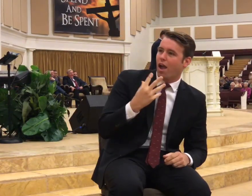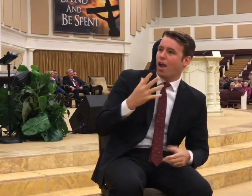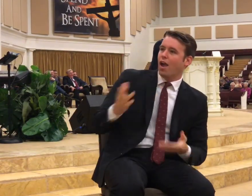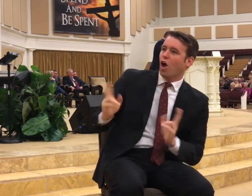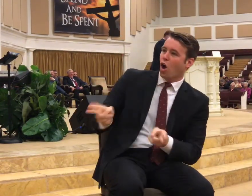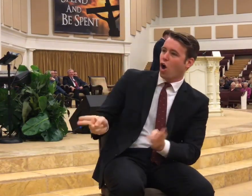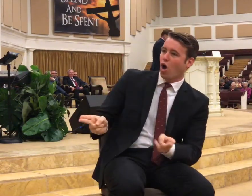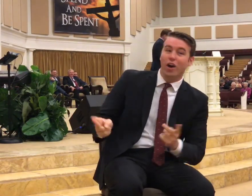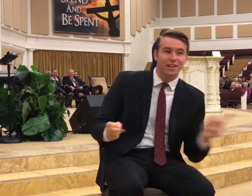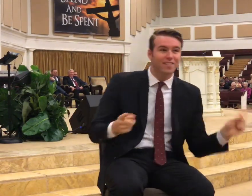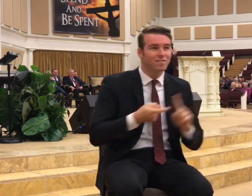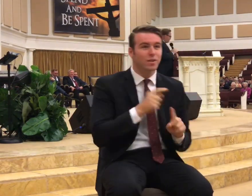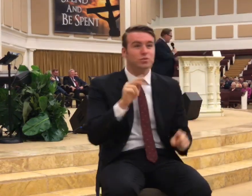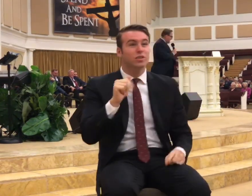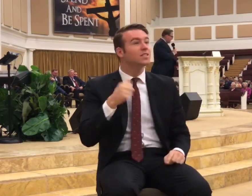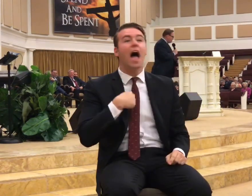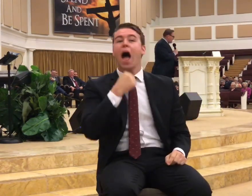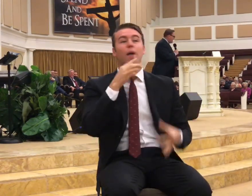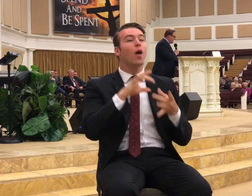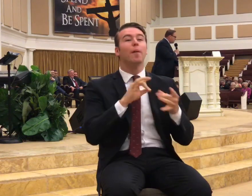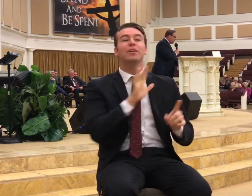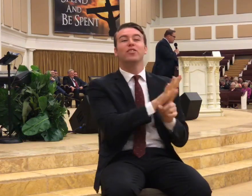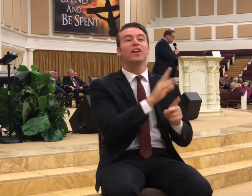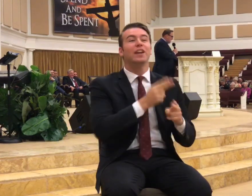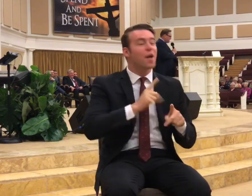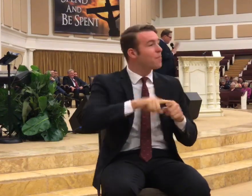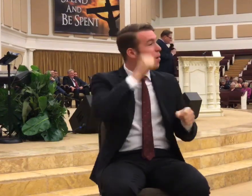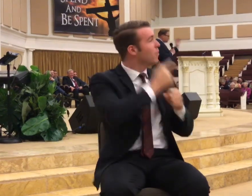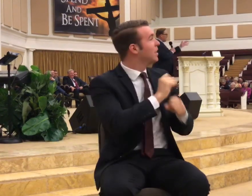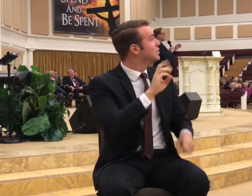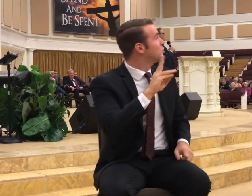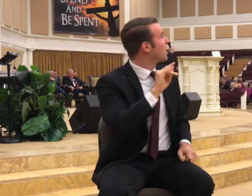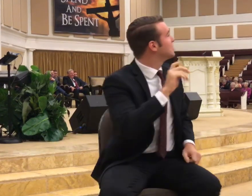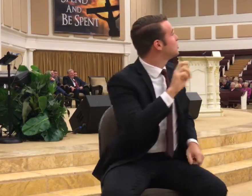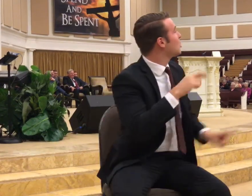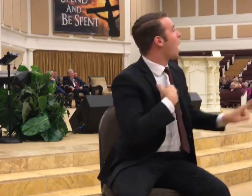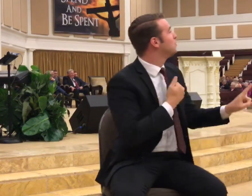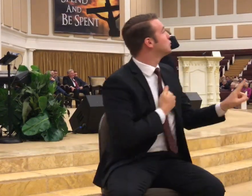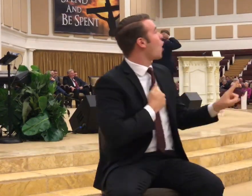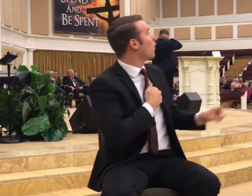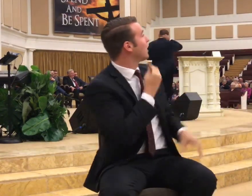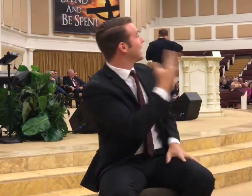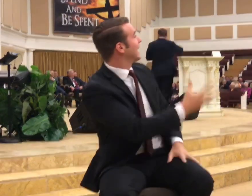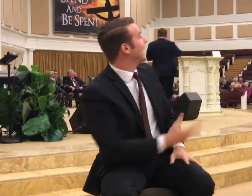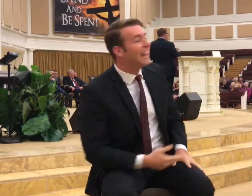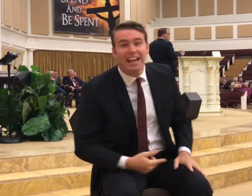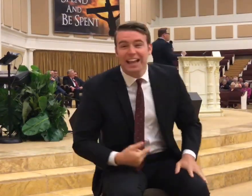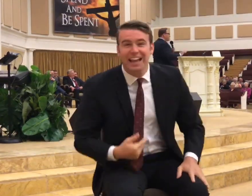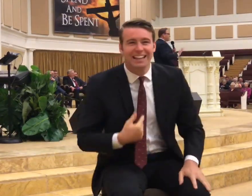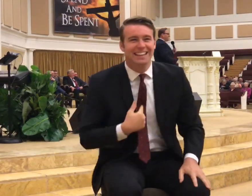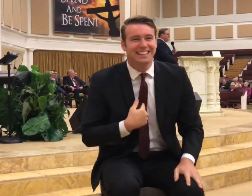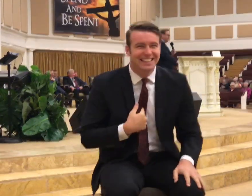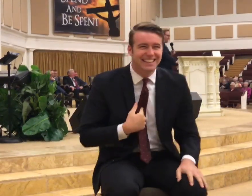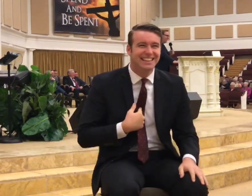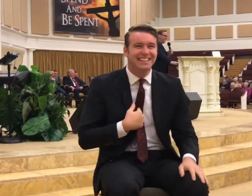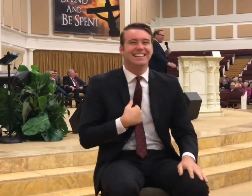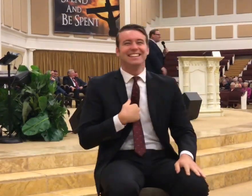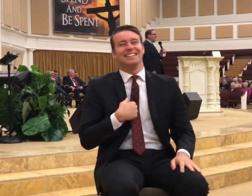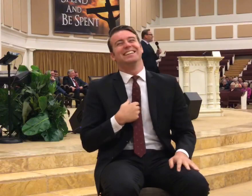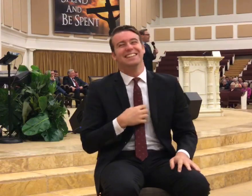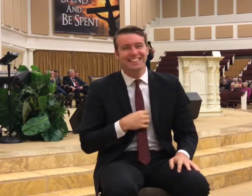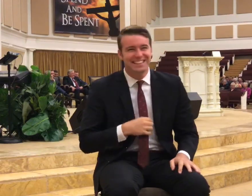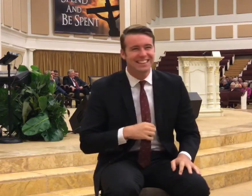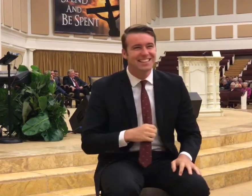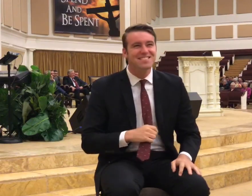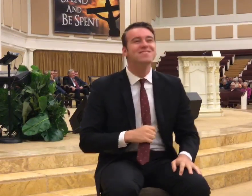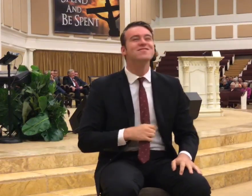long-winded. So I'm not going to mention their name, but Brother Schweitzer, I'm sorry. Just kind of get through this.